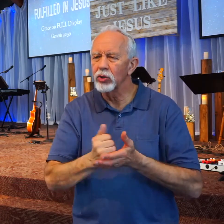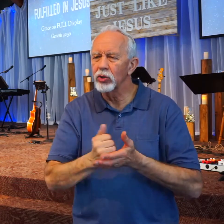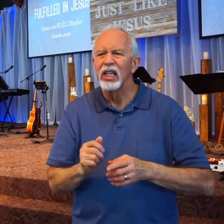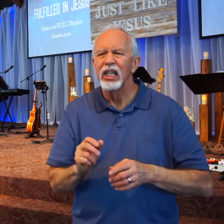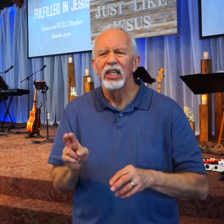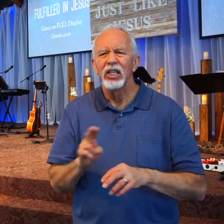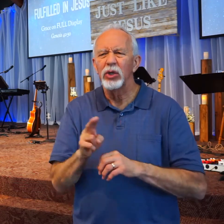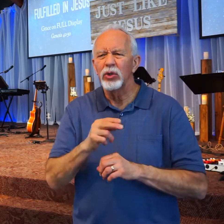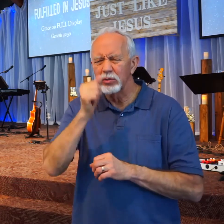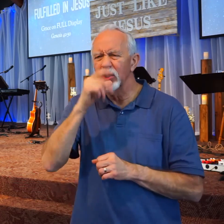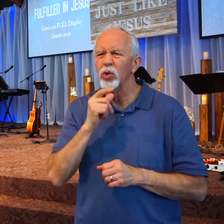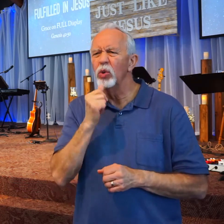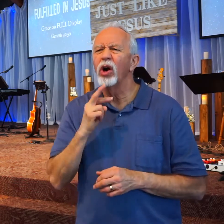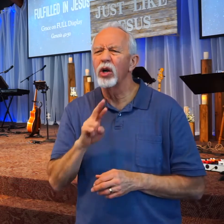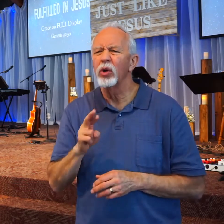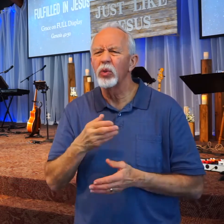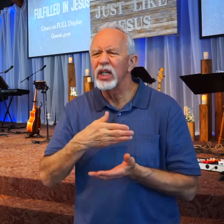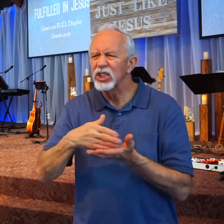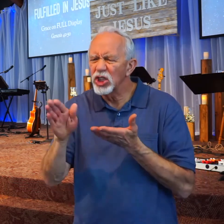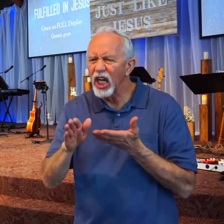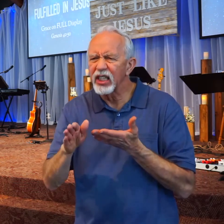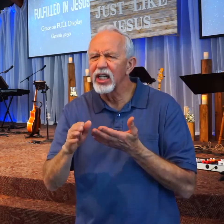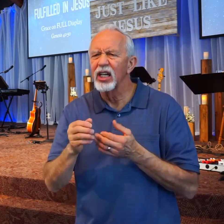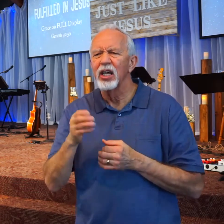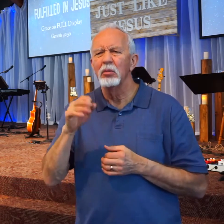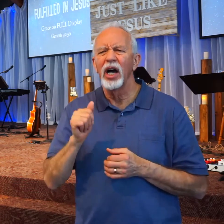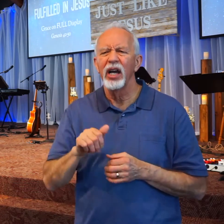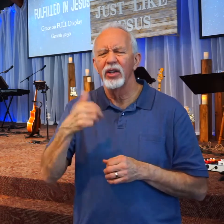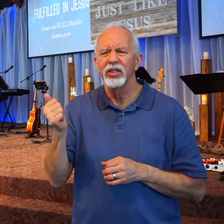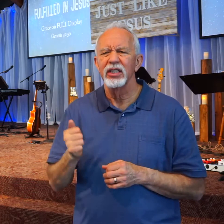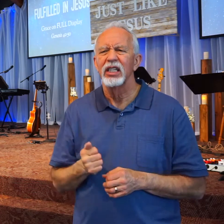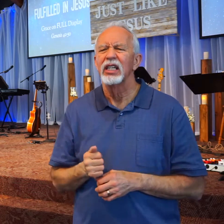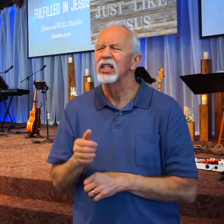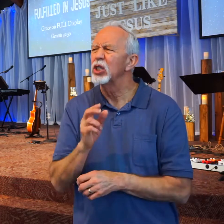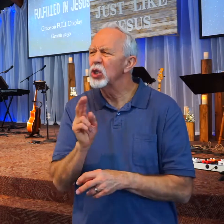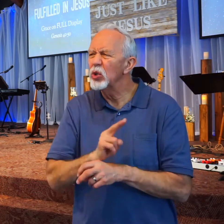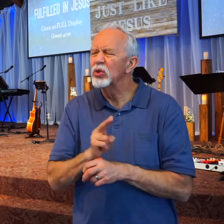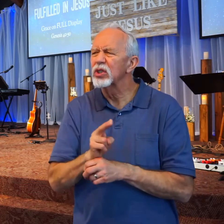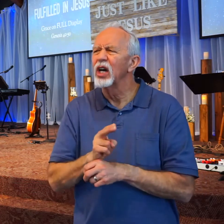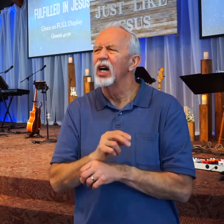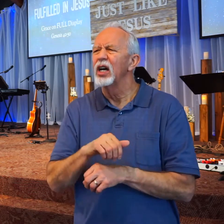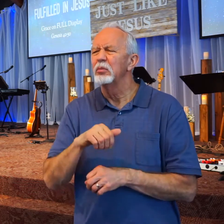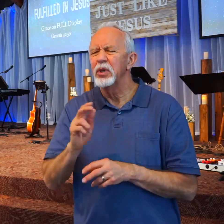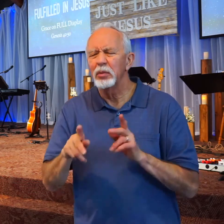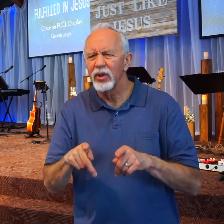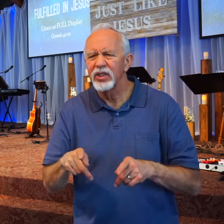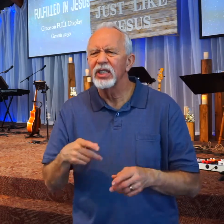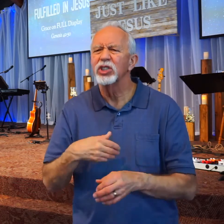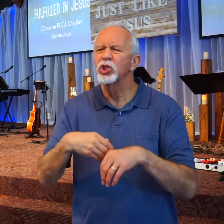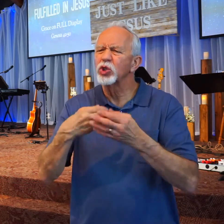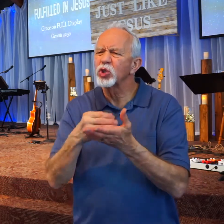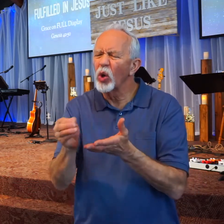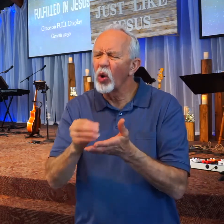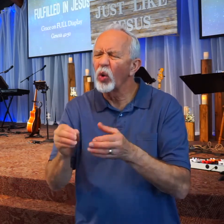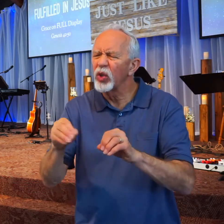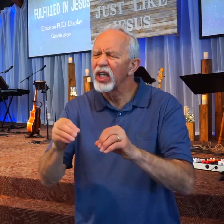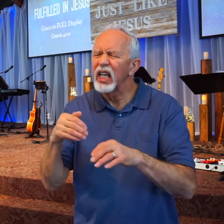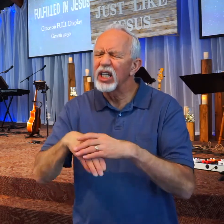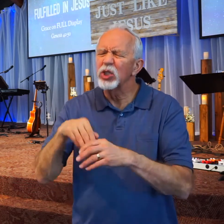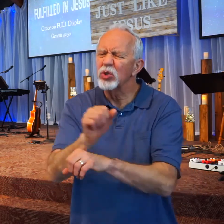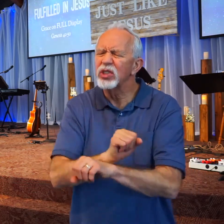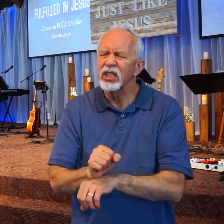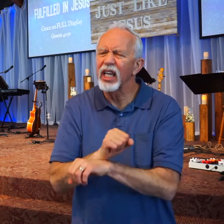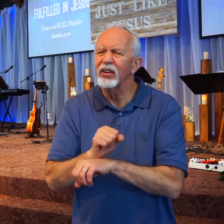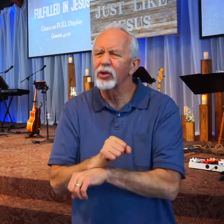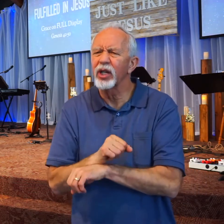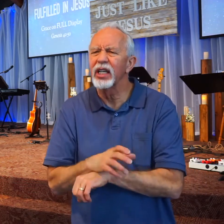are rejected by others. He can use those sold into slavery. He can even use those that act with evil intentions and turn